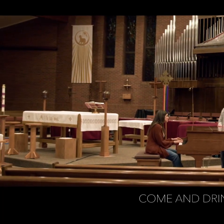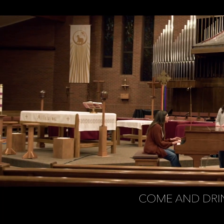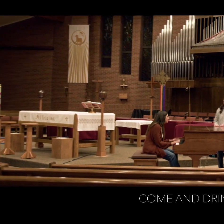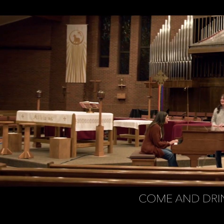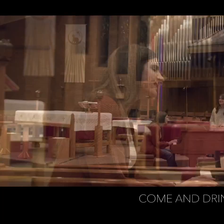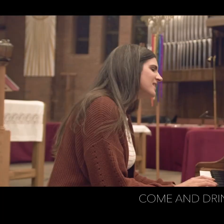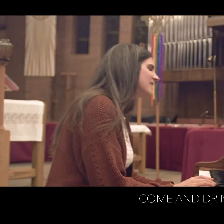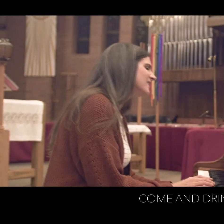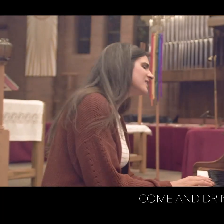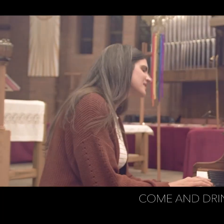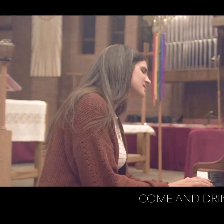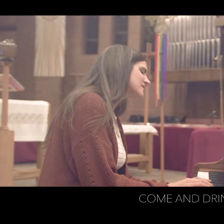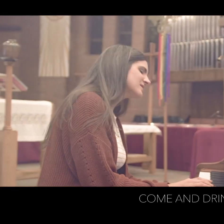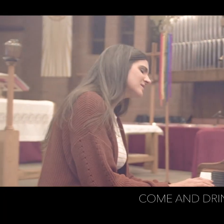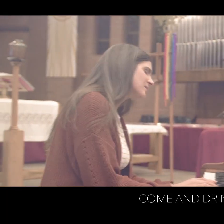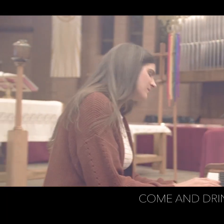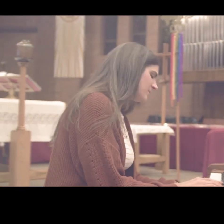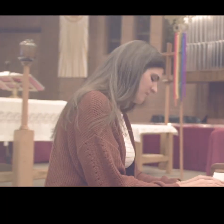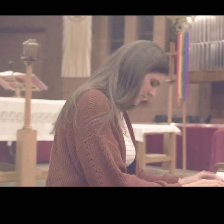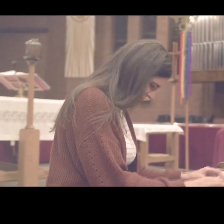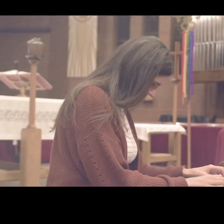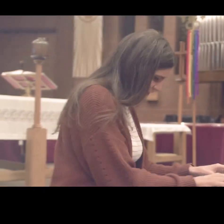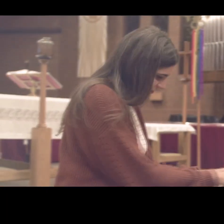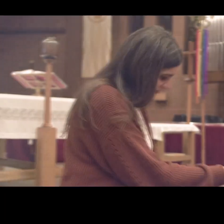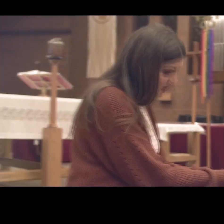making this great.